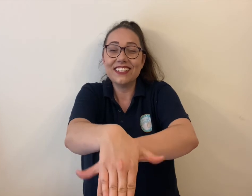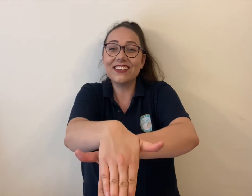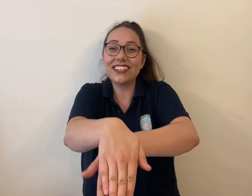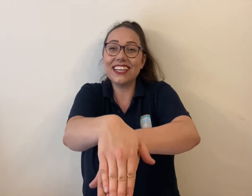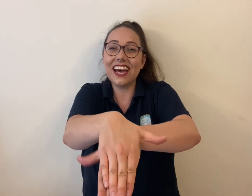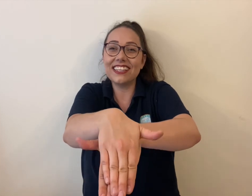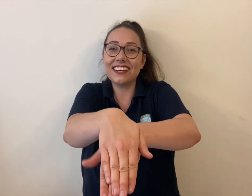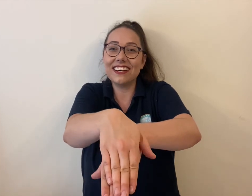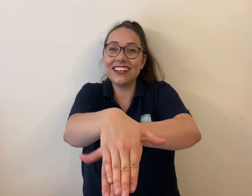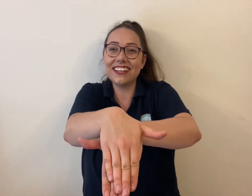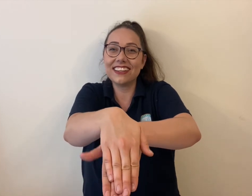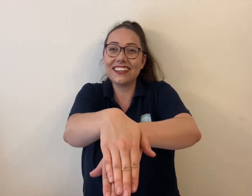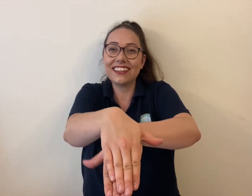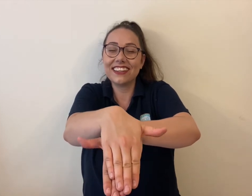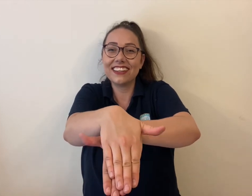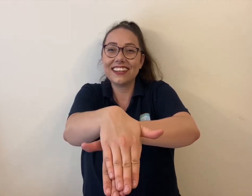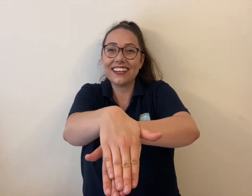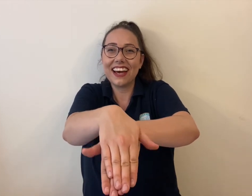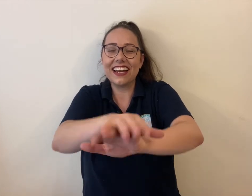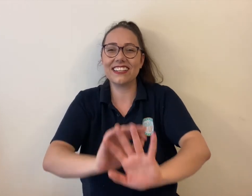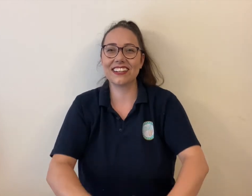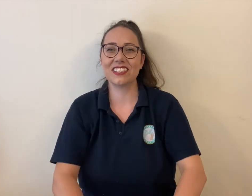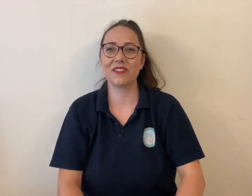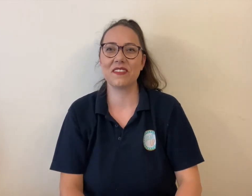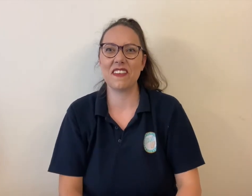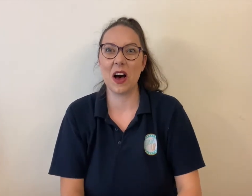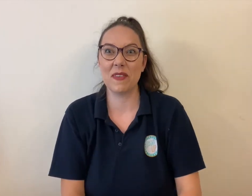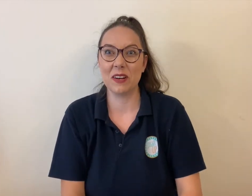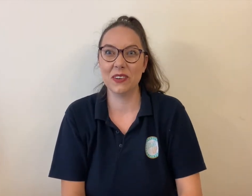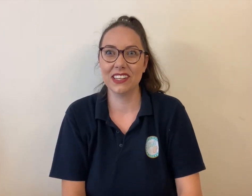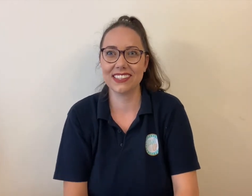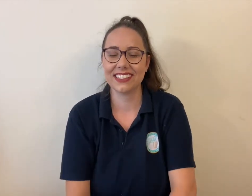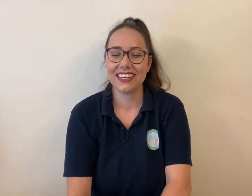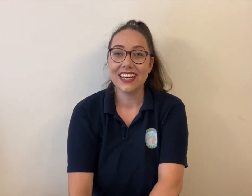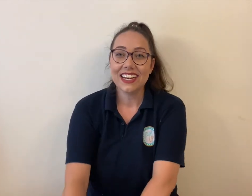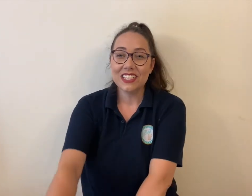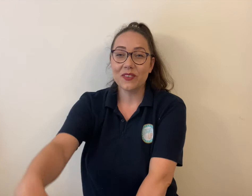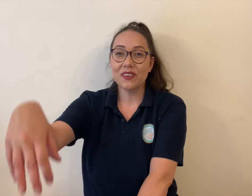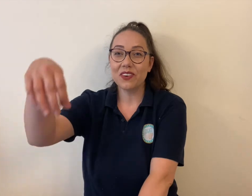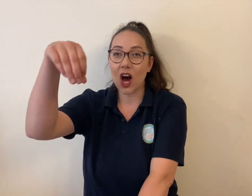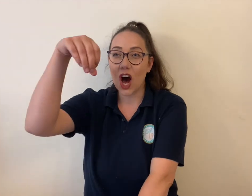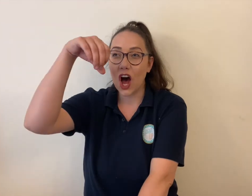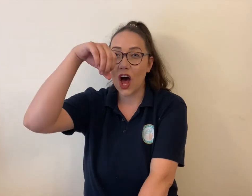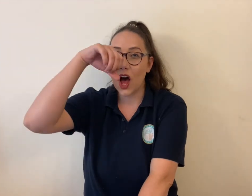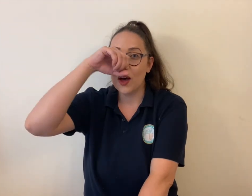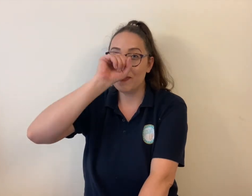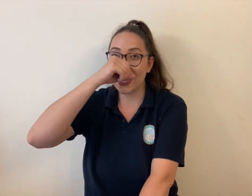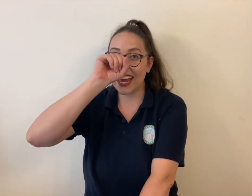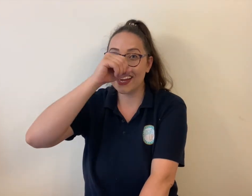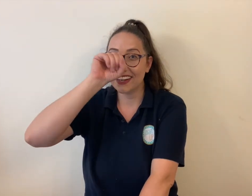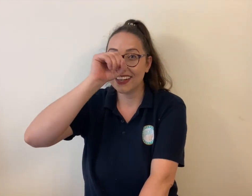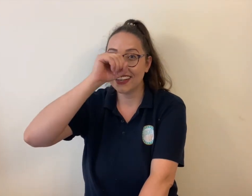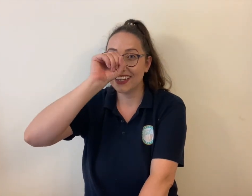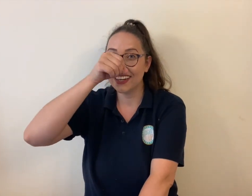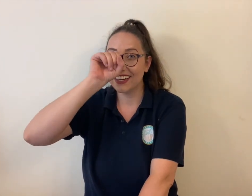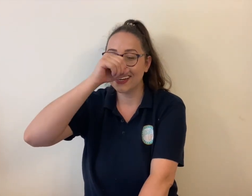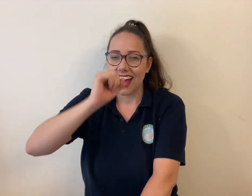we've got turtle. Let's look at some of the farm animals. So we've got piggy.